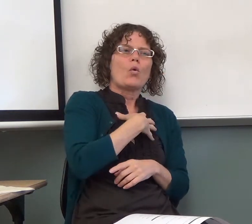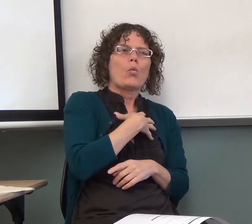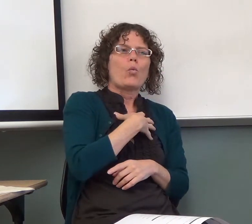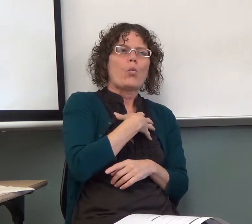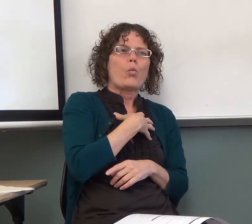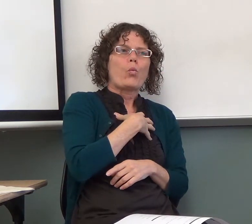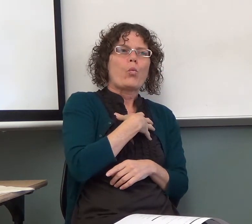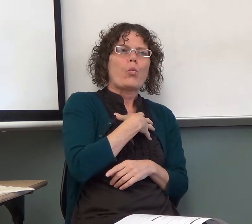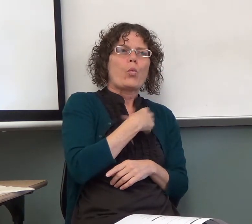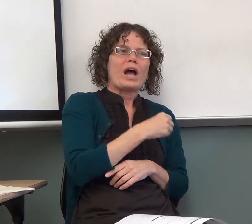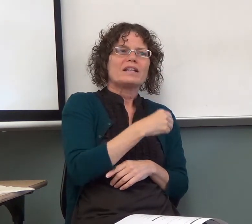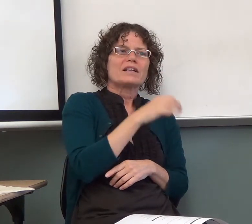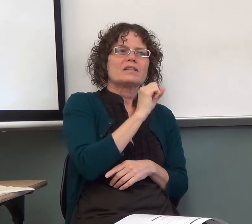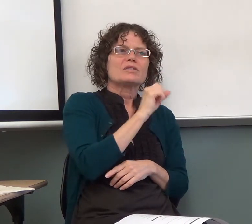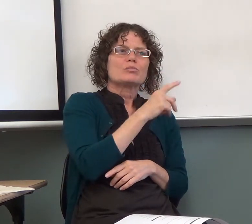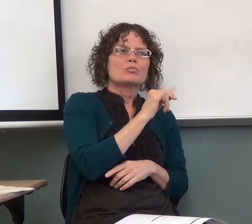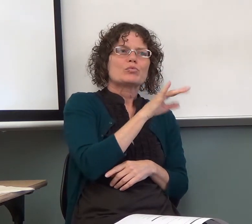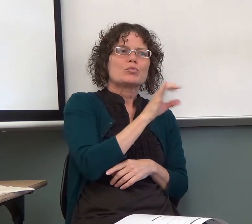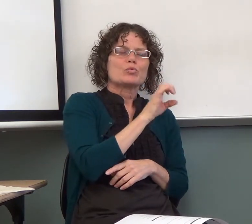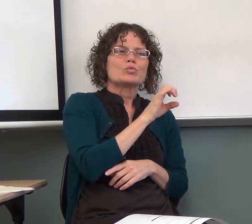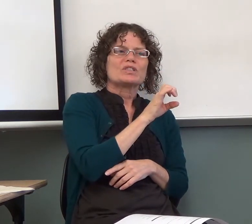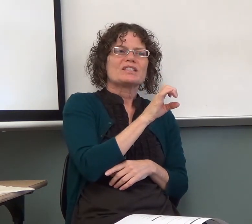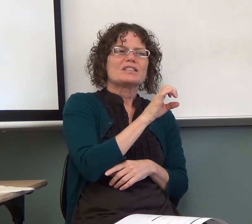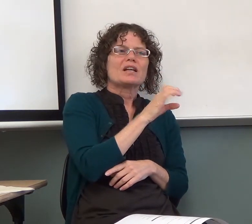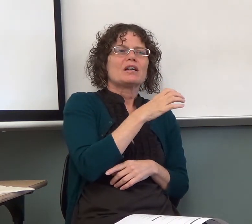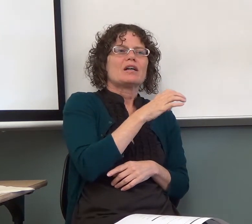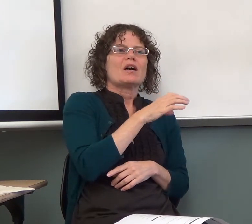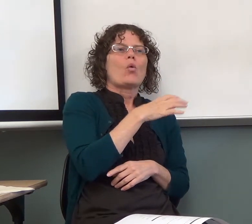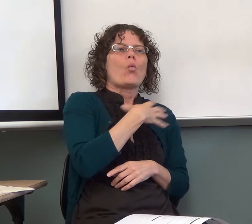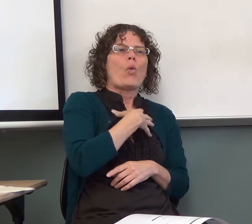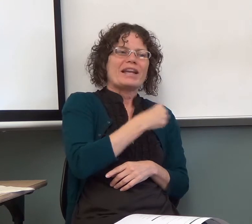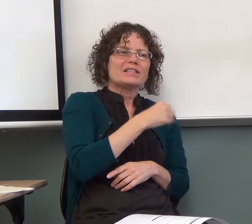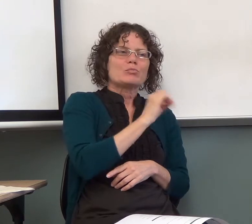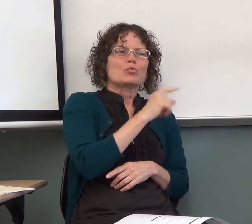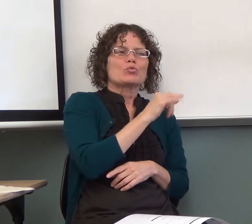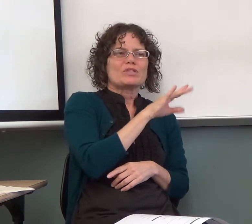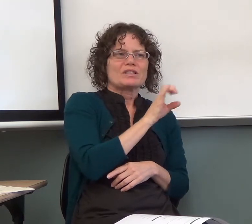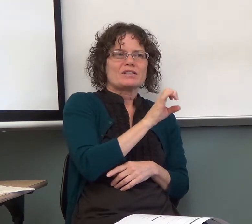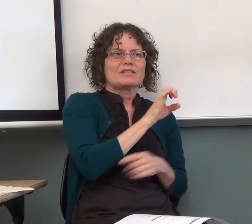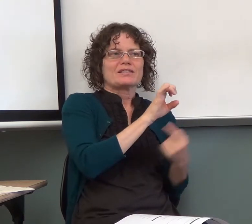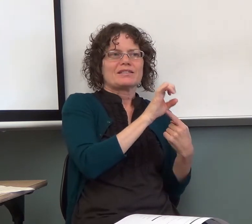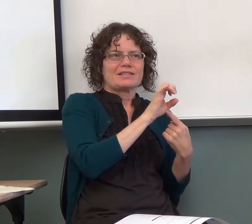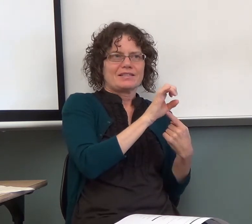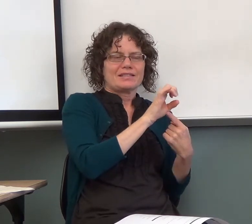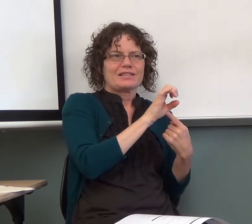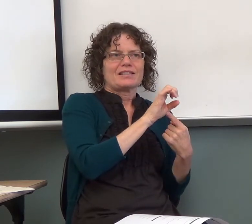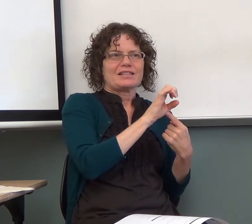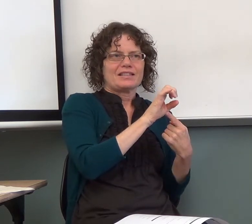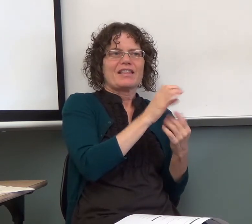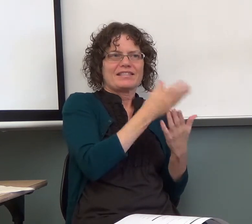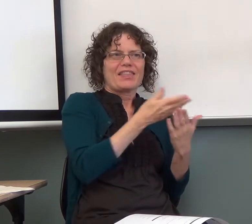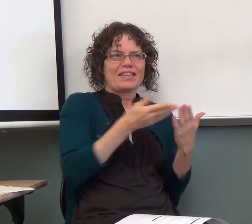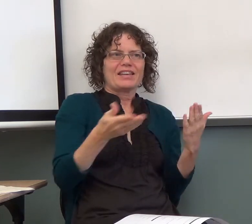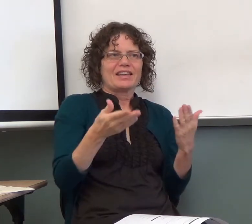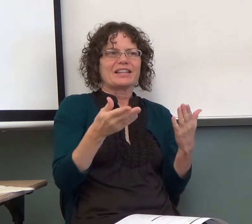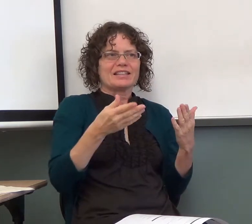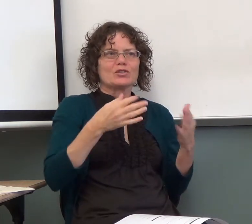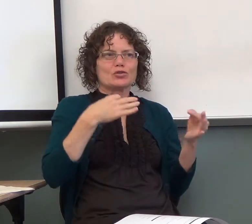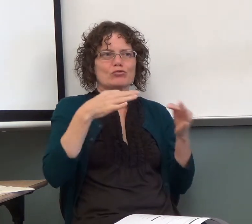spruce is the most common species of tree. White spruce is the thing that's Describing the being. spruce. It's